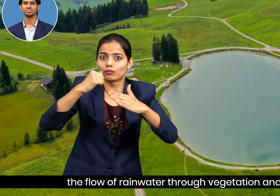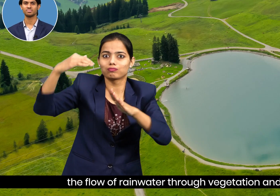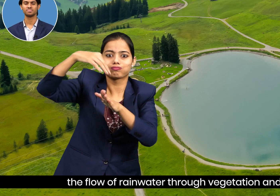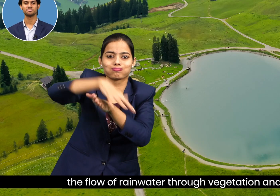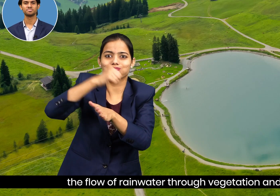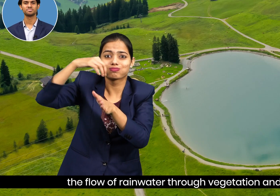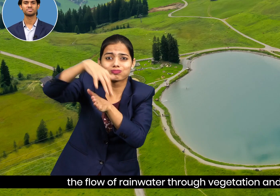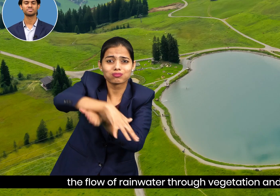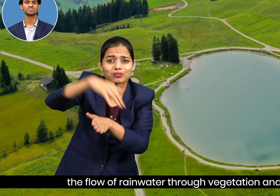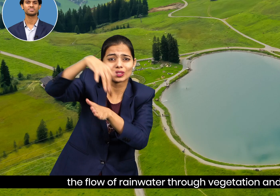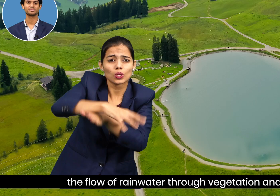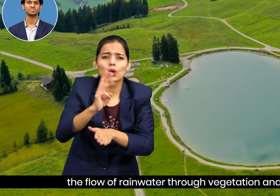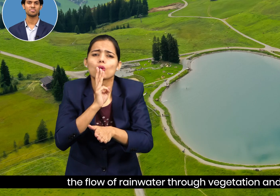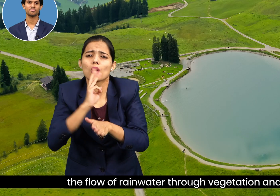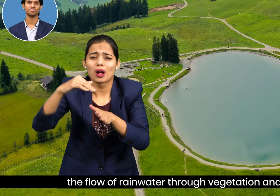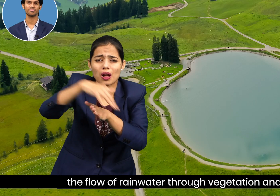buns.